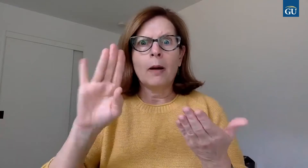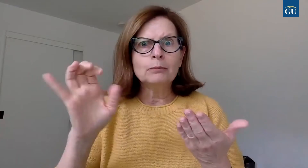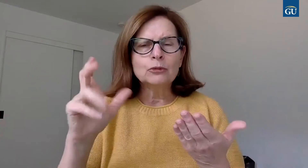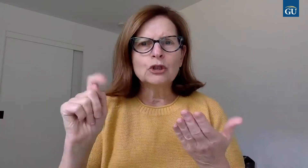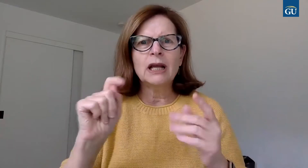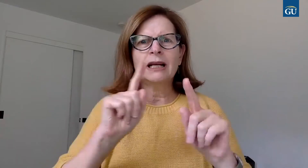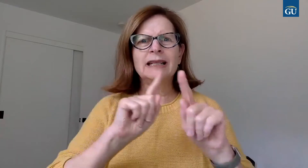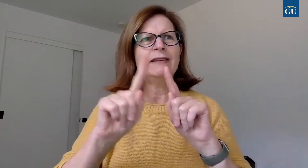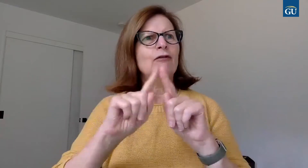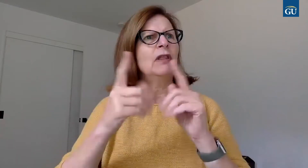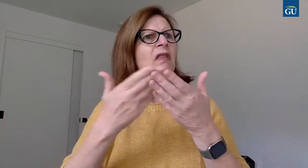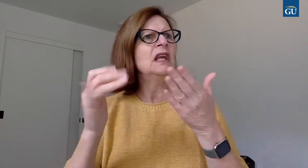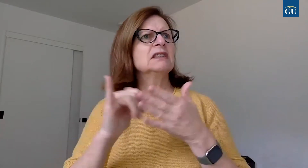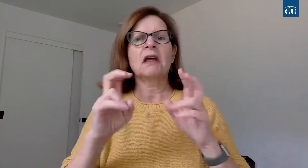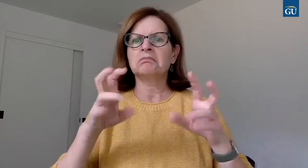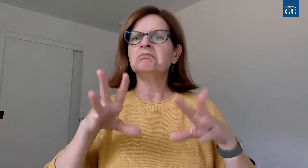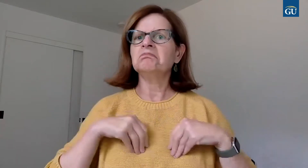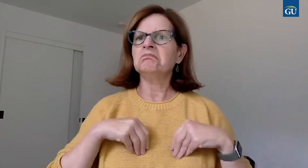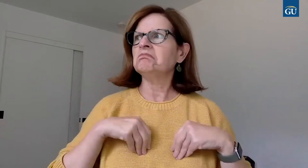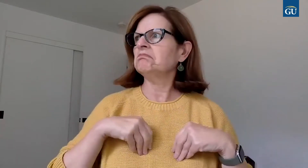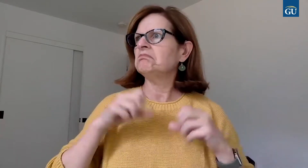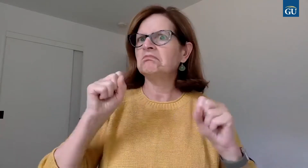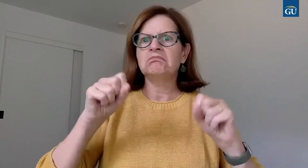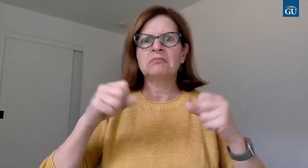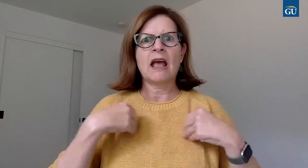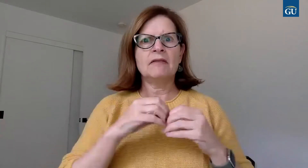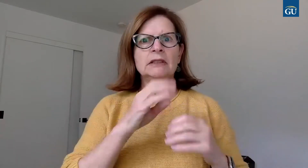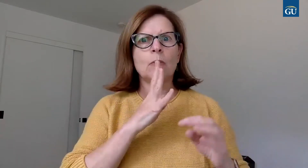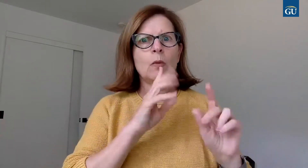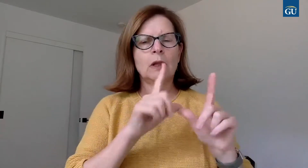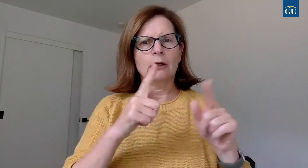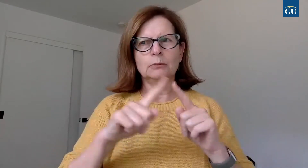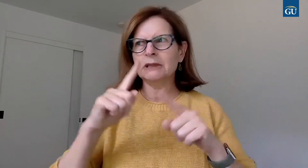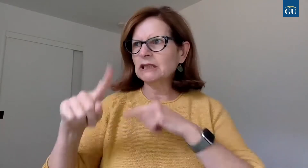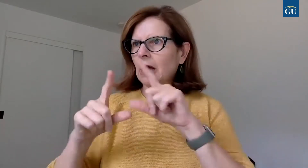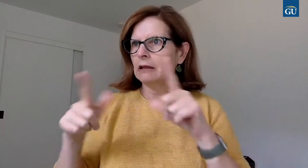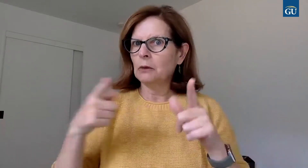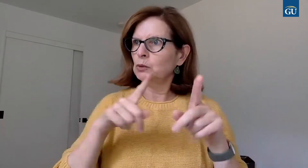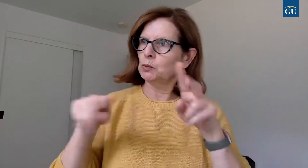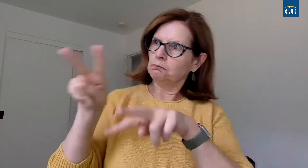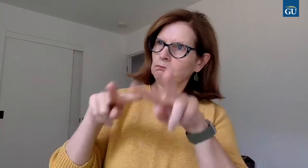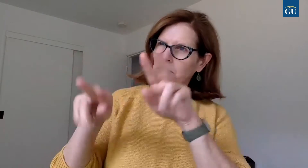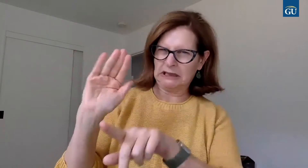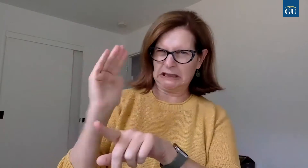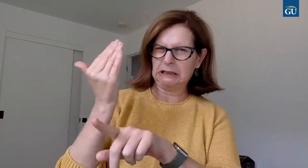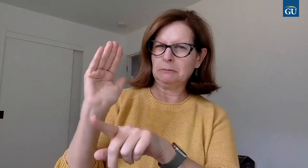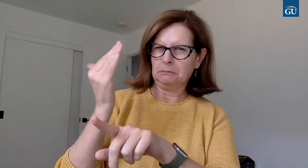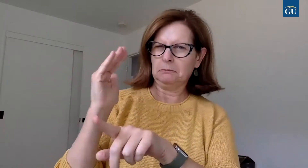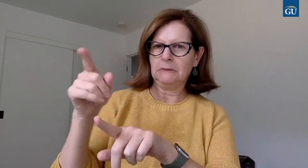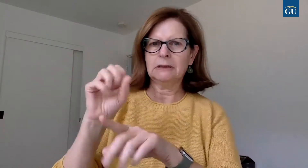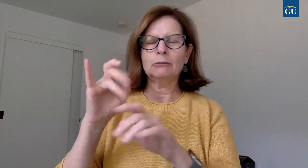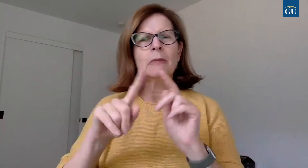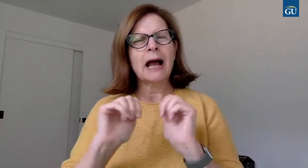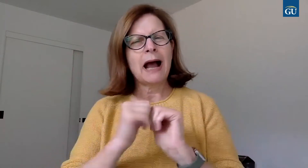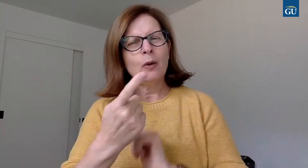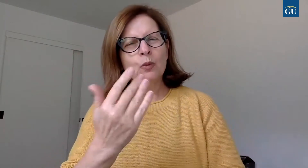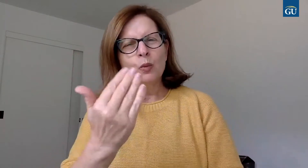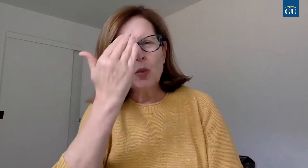and all the different parts. That's widely accepted with spoken languages, but with sign language, it seems to have them as